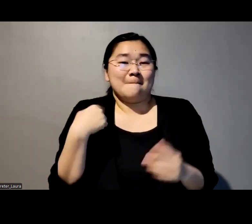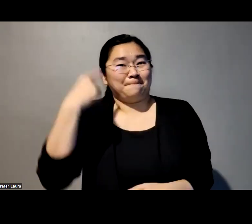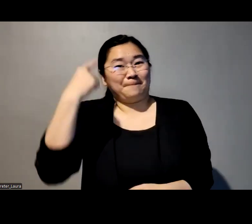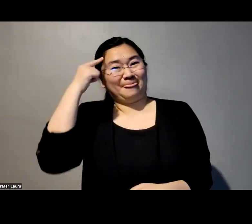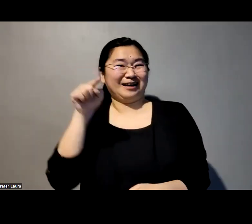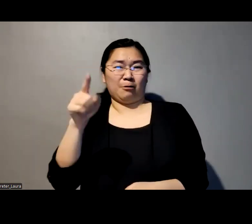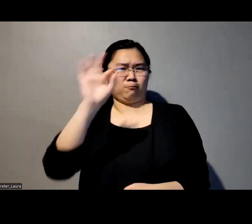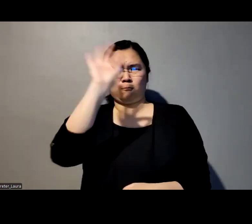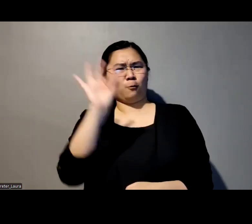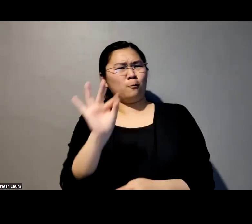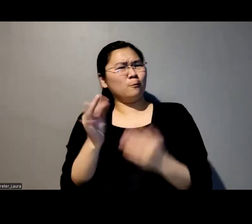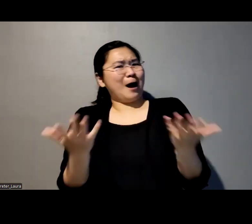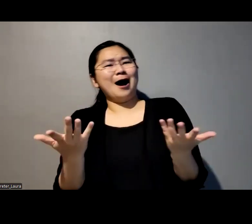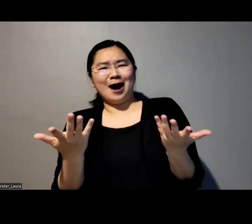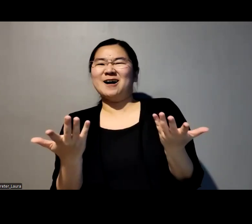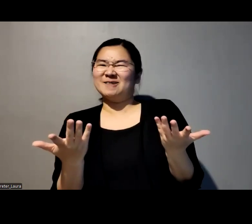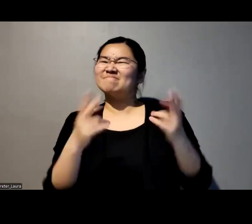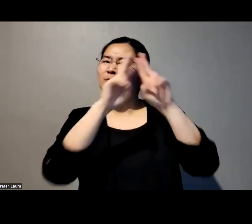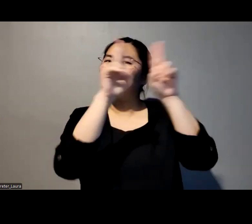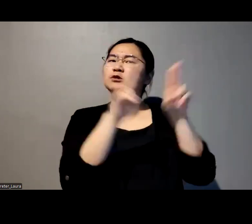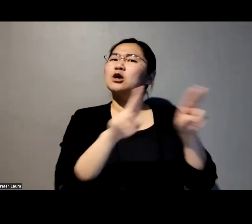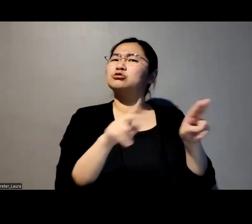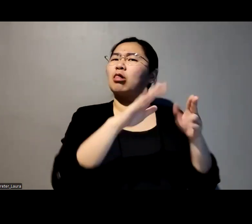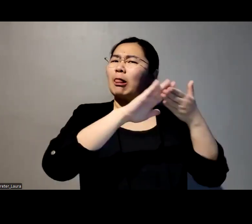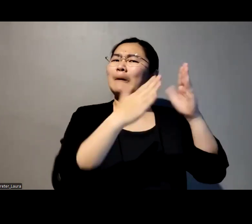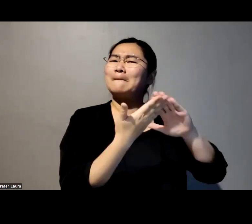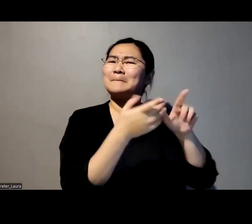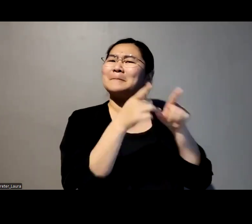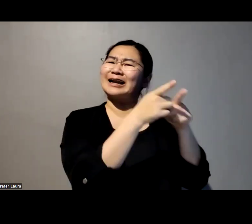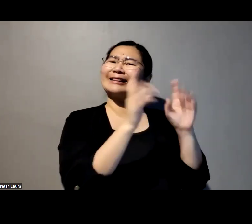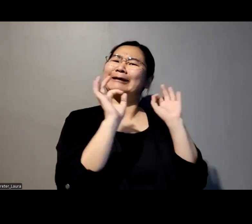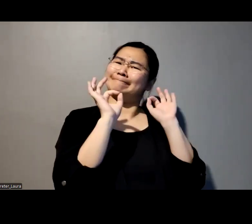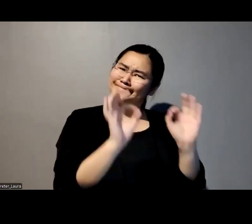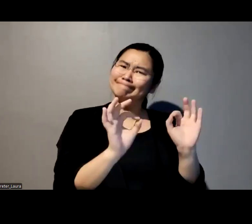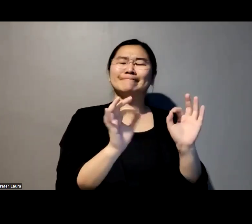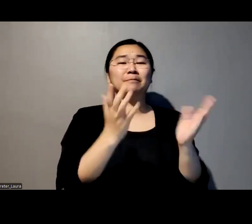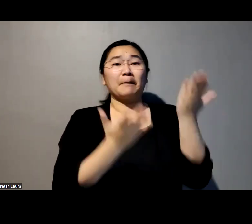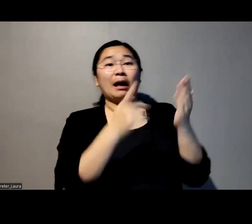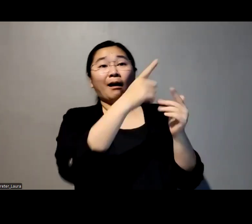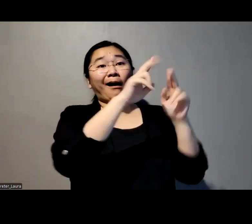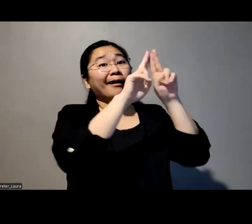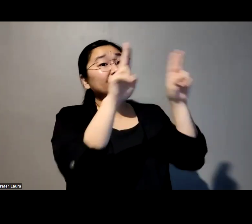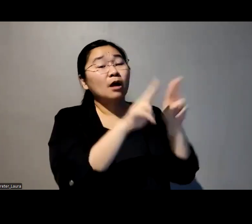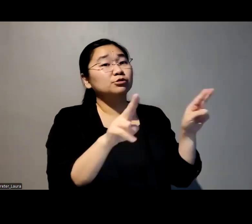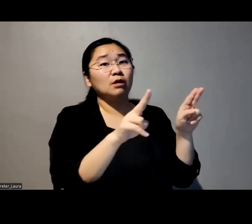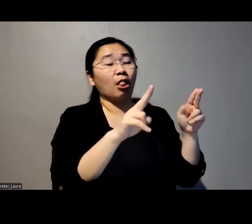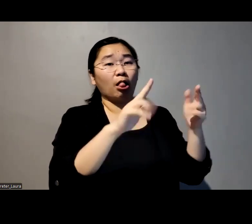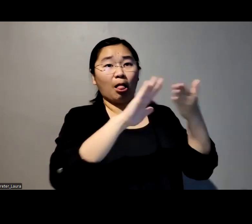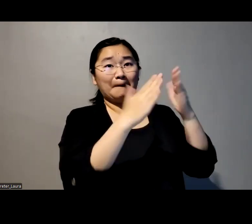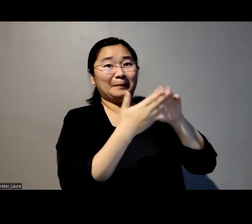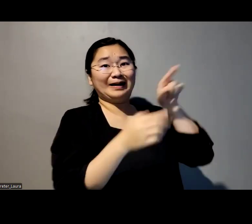do oversee and have the budget for and are responsible for the community services. So whatever we do in Kyiv